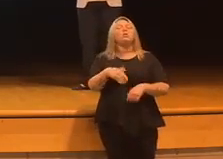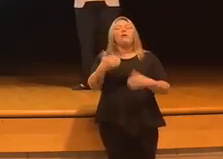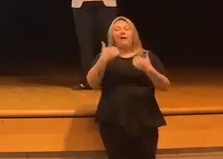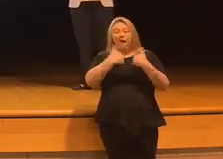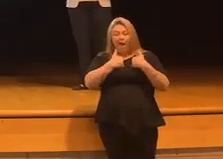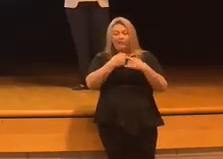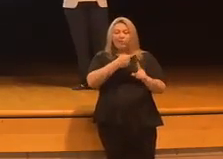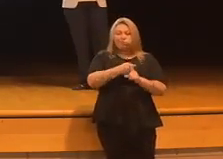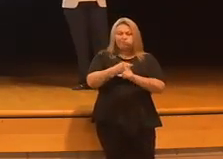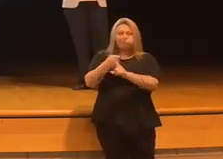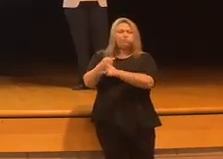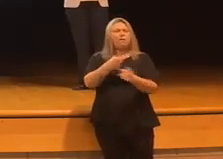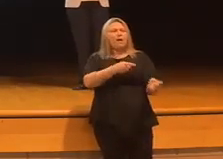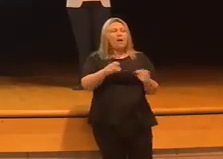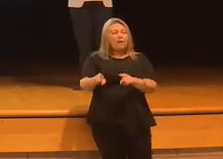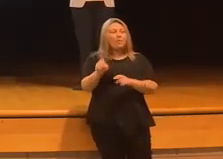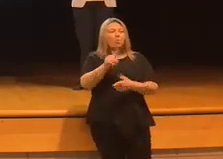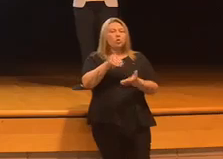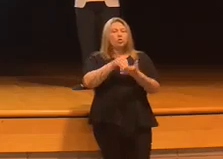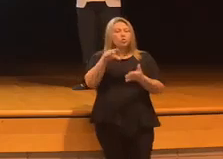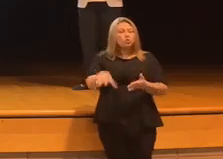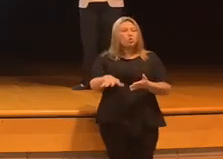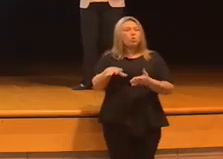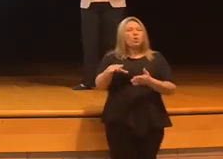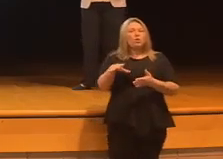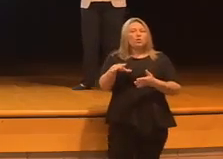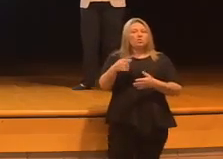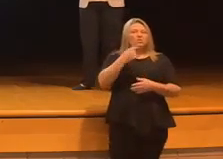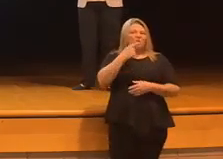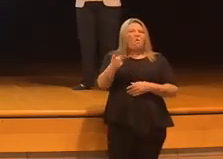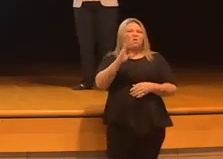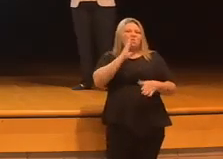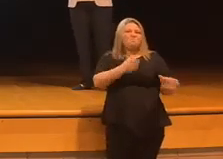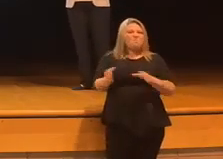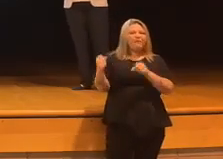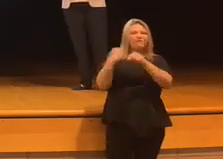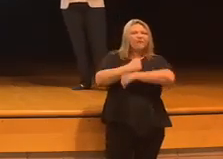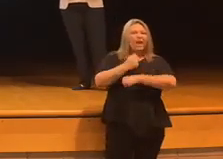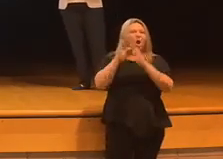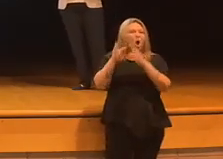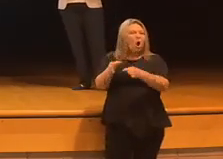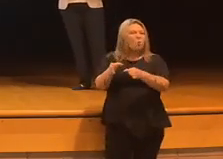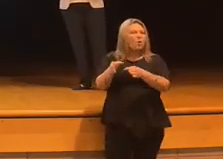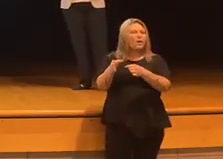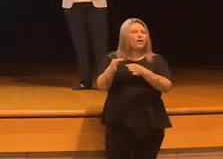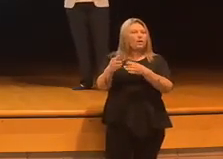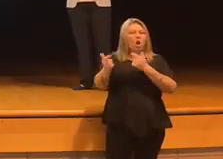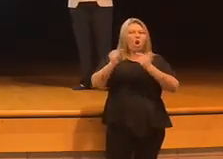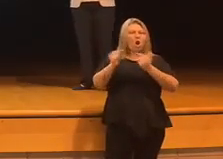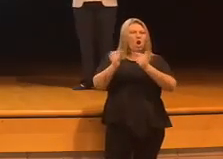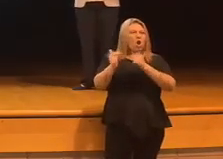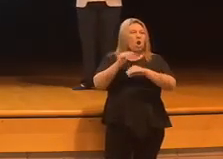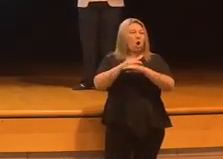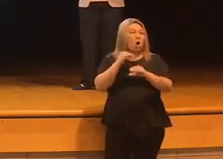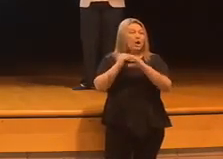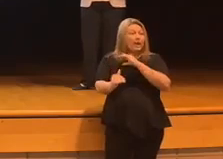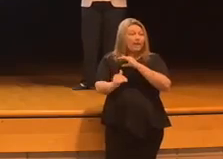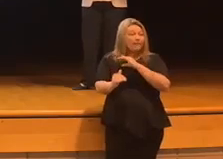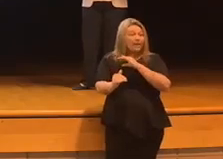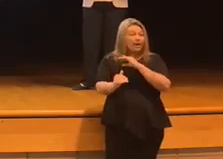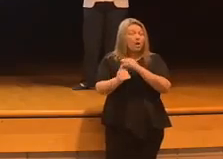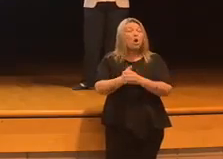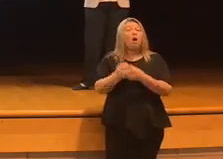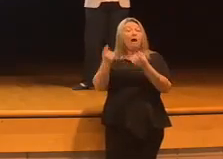instances where students were talking about fighting in the hallway, in back and forth in an email, and administrators